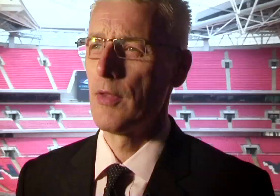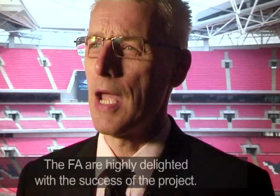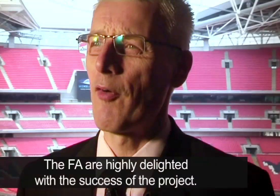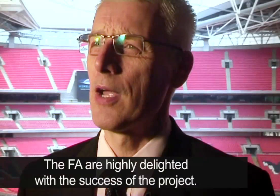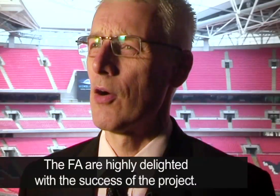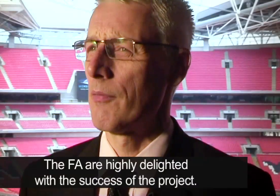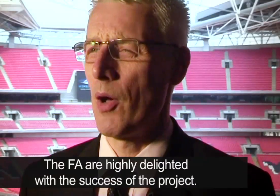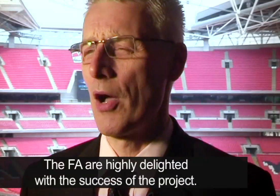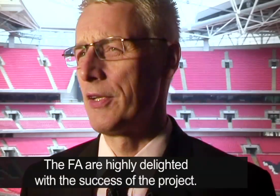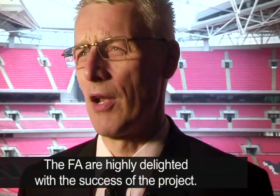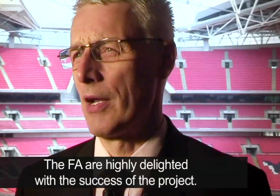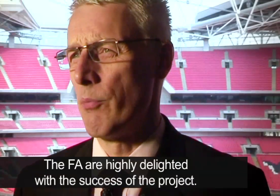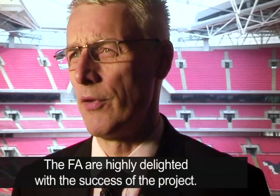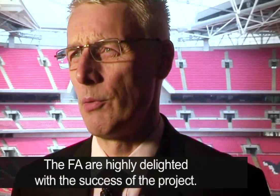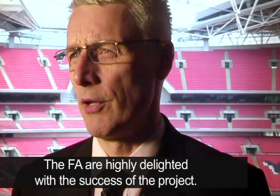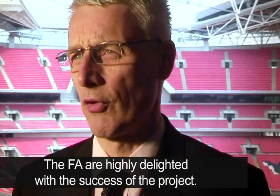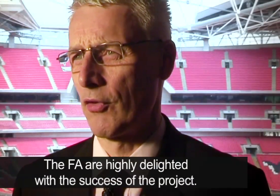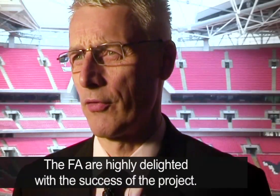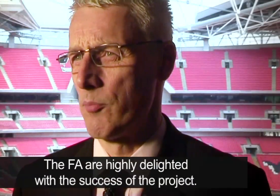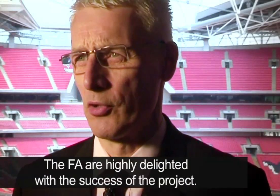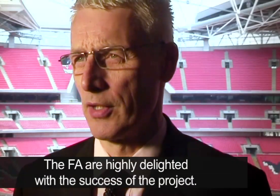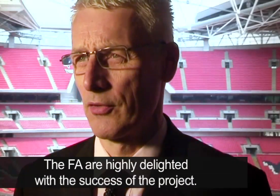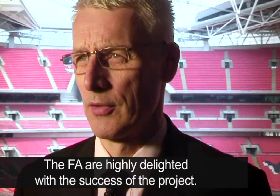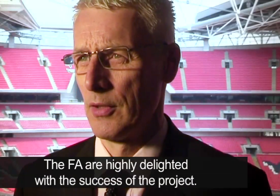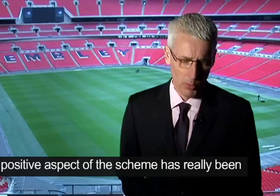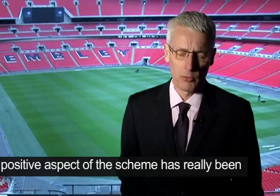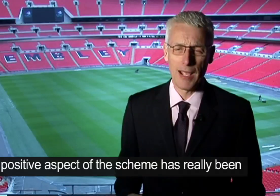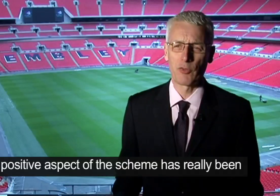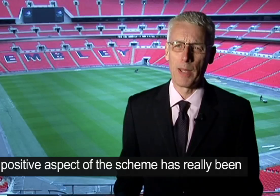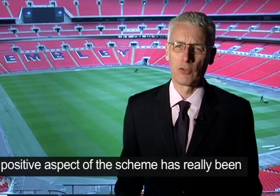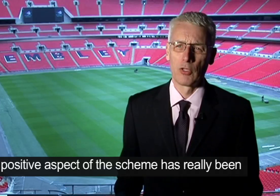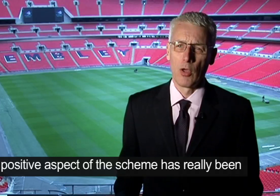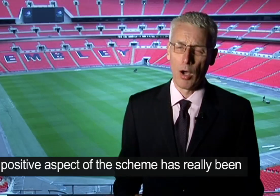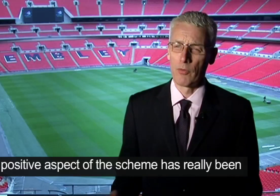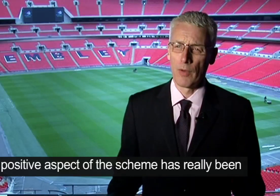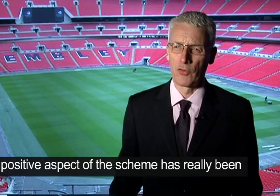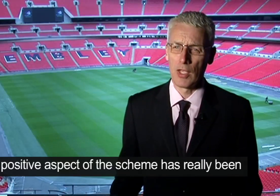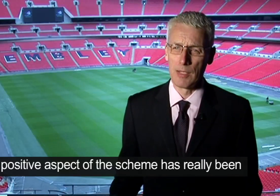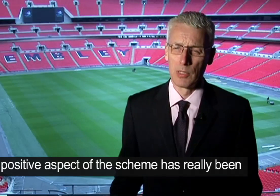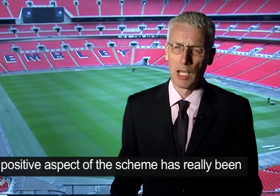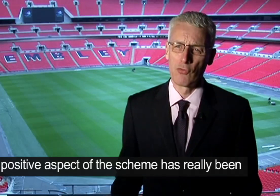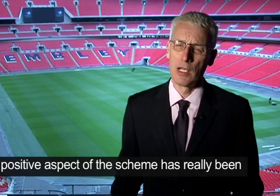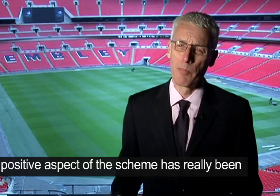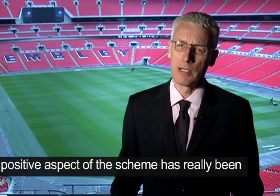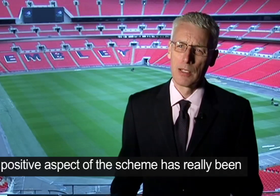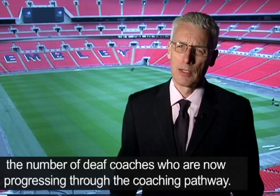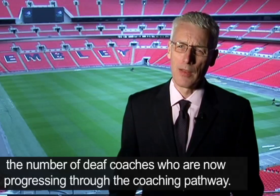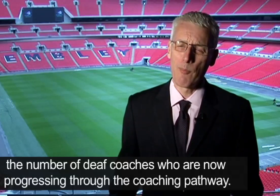The FA are highly delighted with the success of the project. A positive aspect of the scheme has really been the number